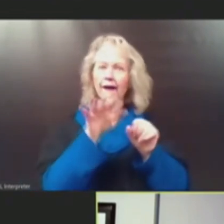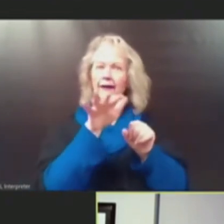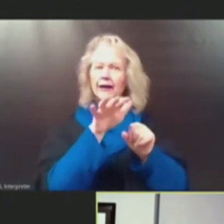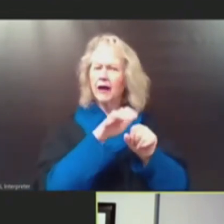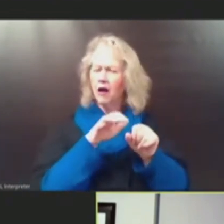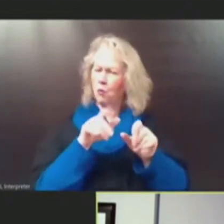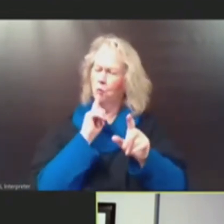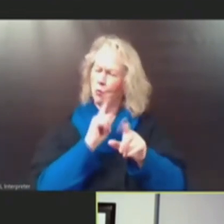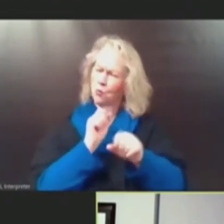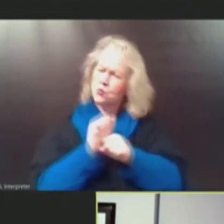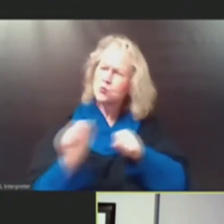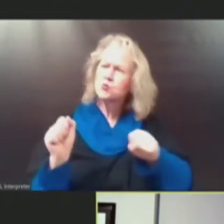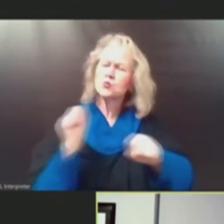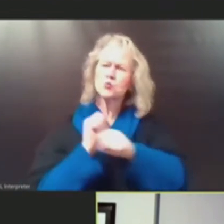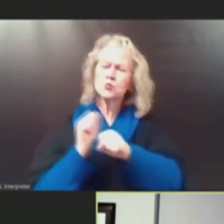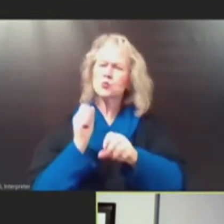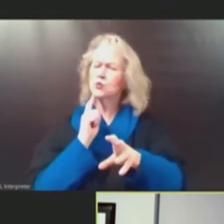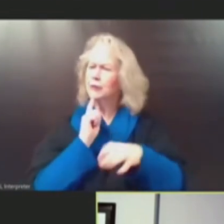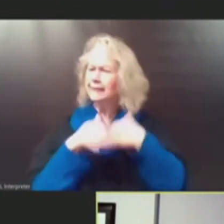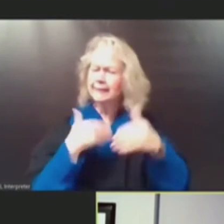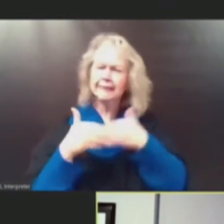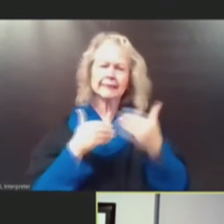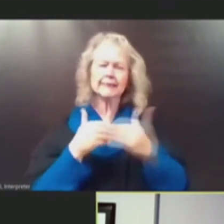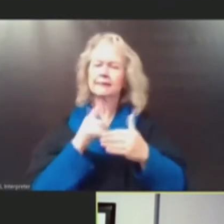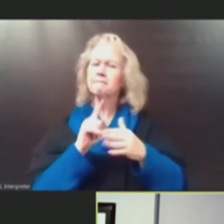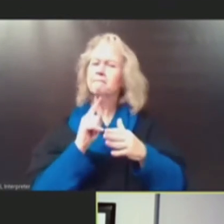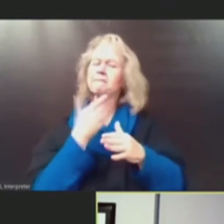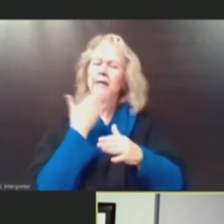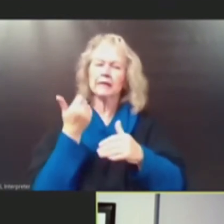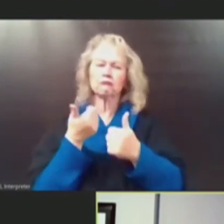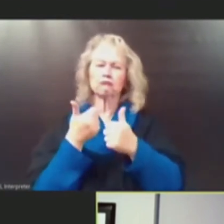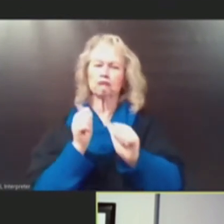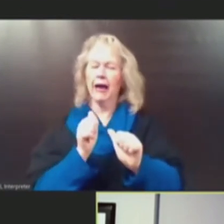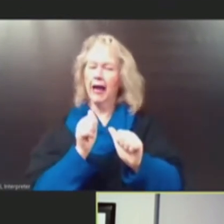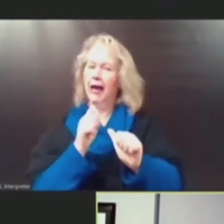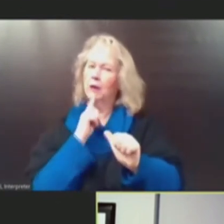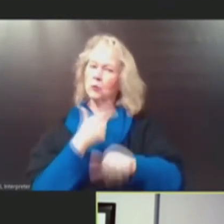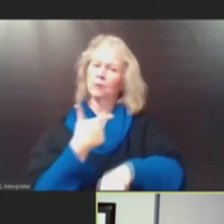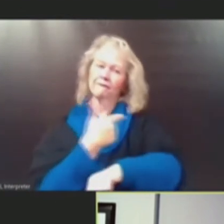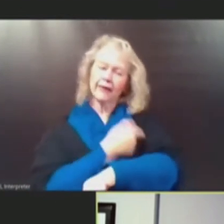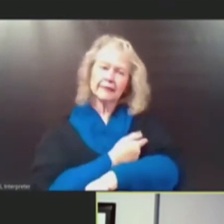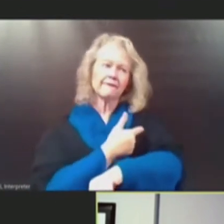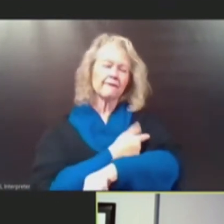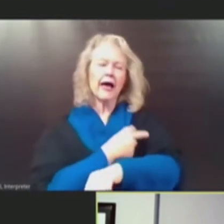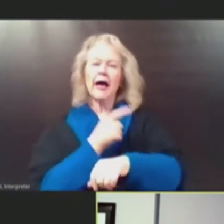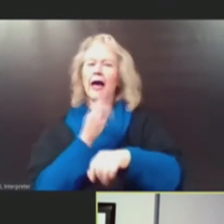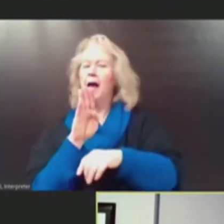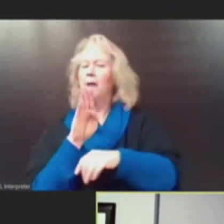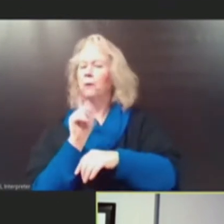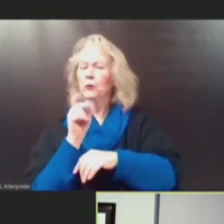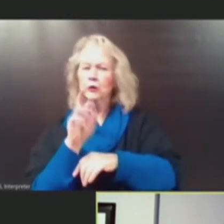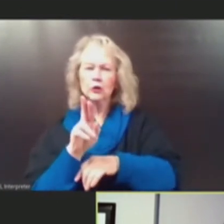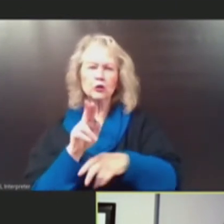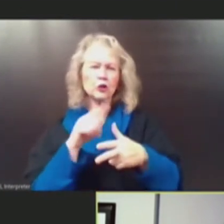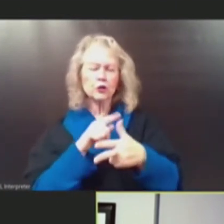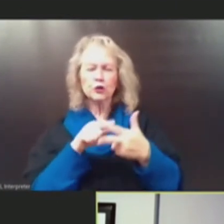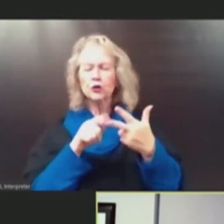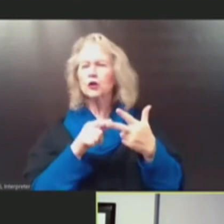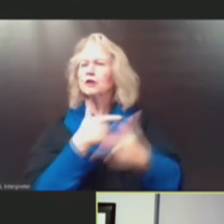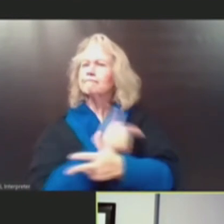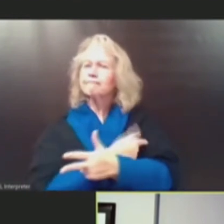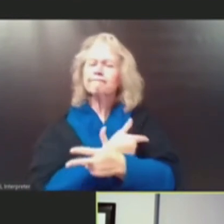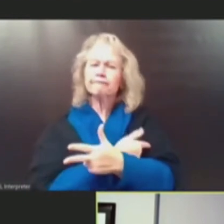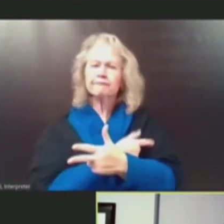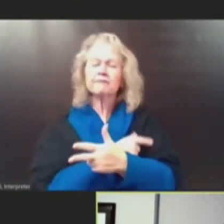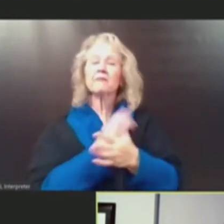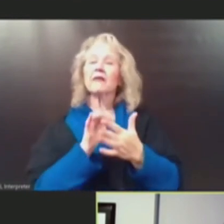done everything they can do as maximally as possible to get vaccinated and get boosted. And there are people who are